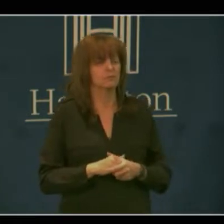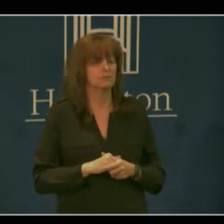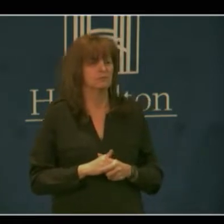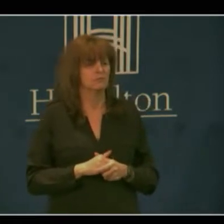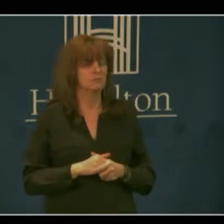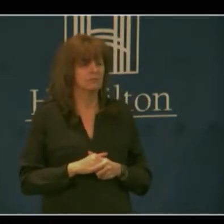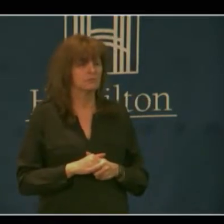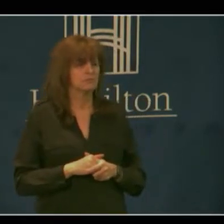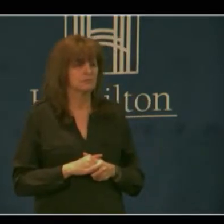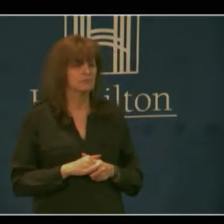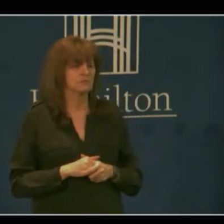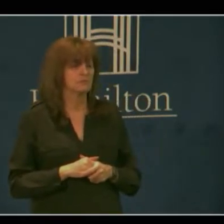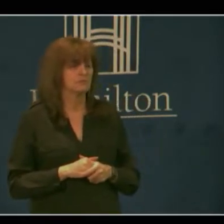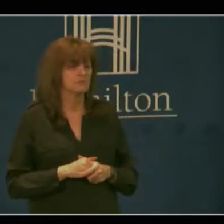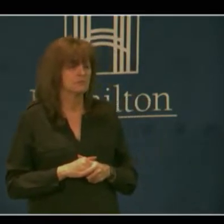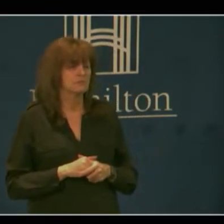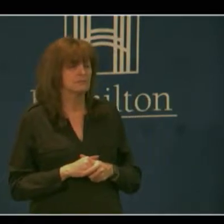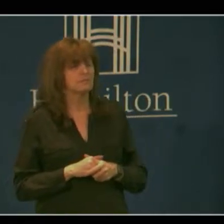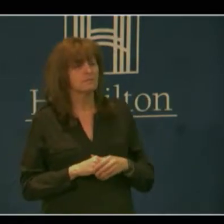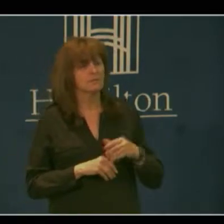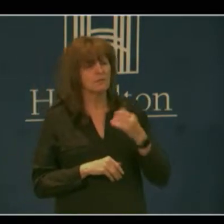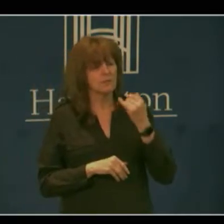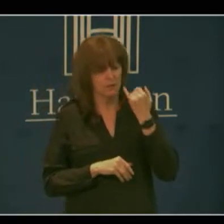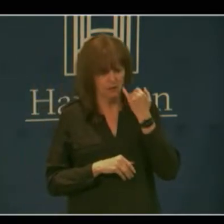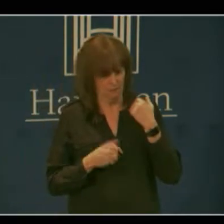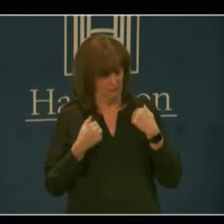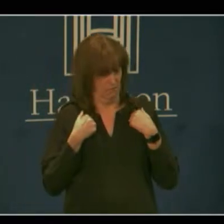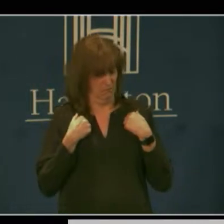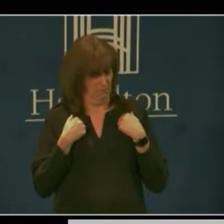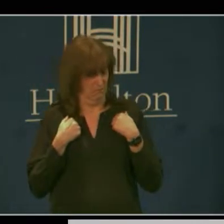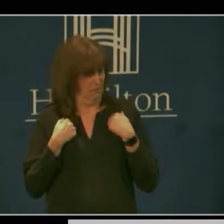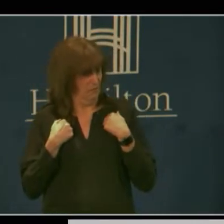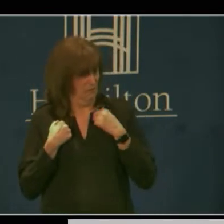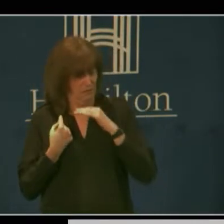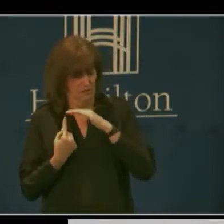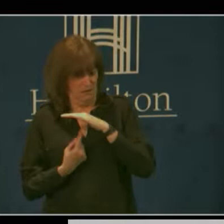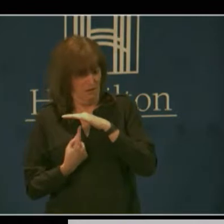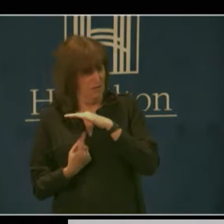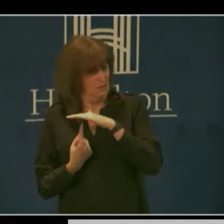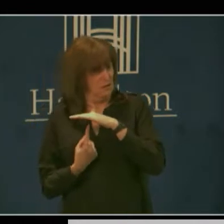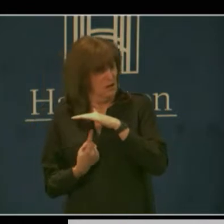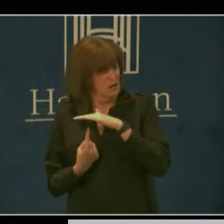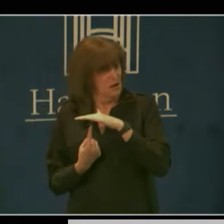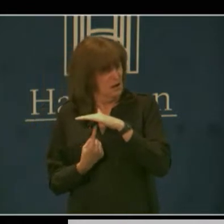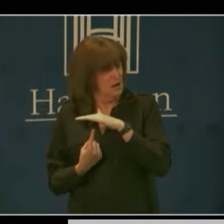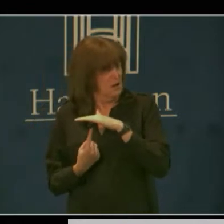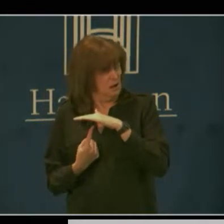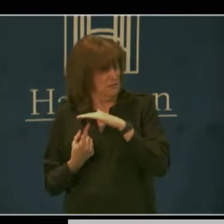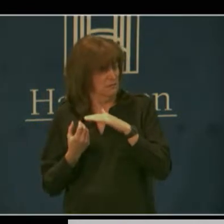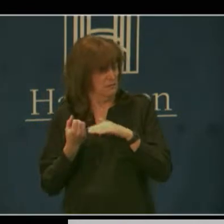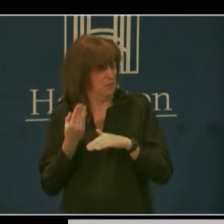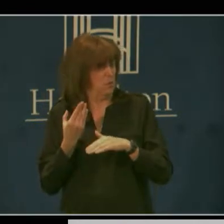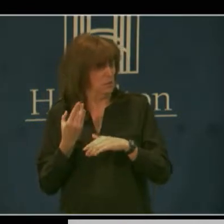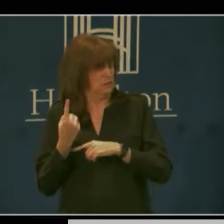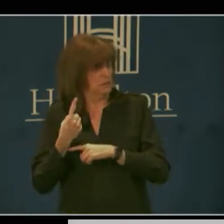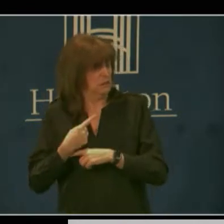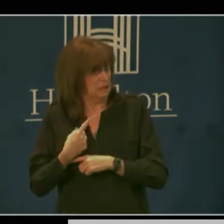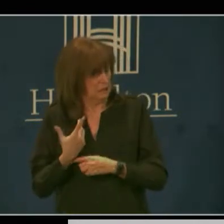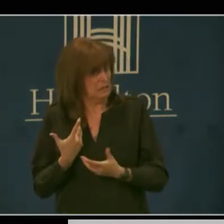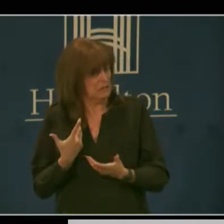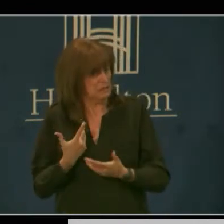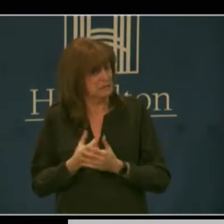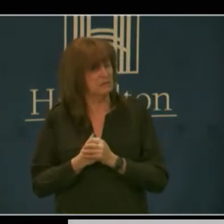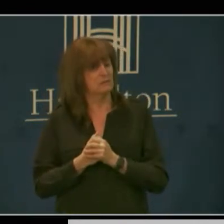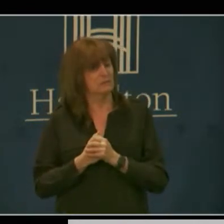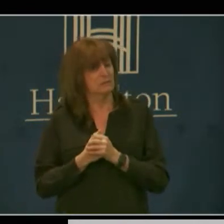Hamilton if you are in self-isolation? Thanks, Mike. Let's turn your mic on there. Oh, sorry. It's okay. Out of practice.